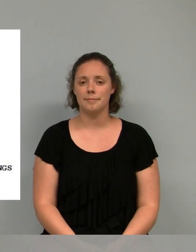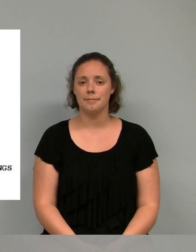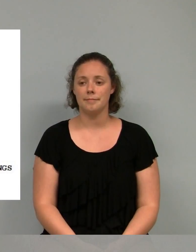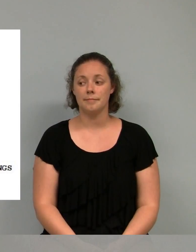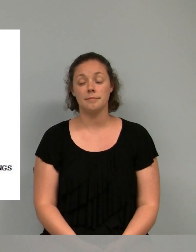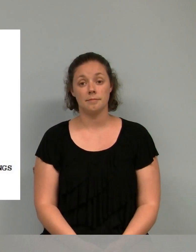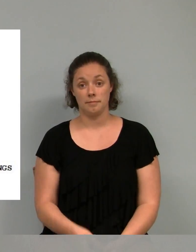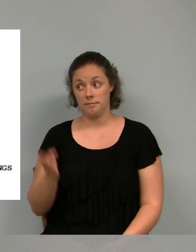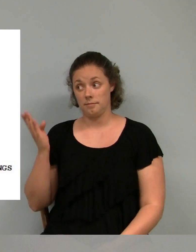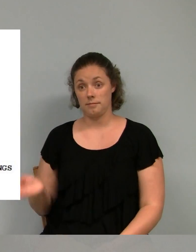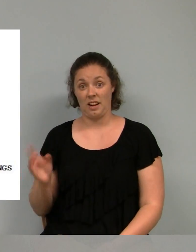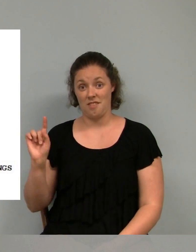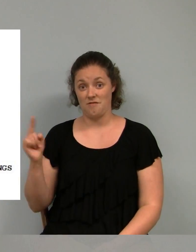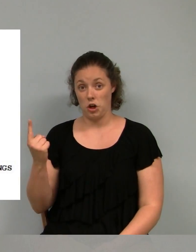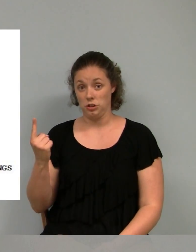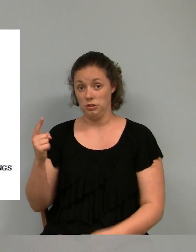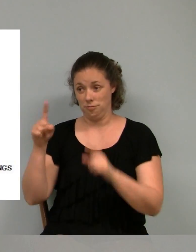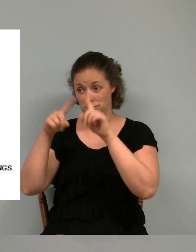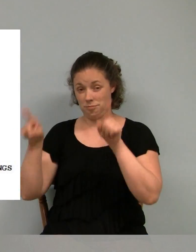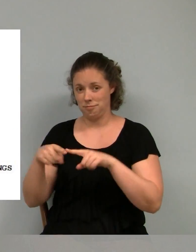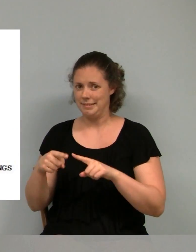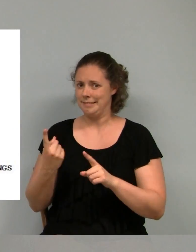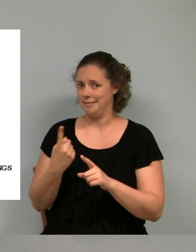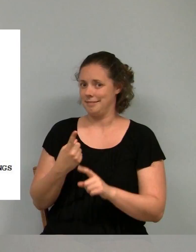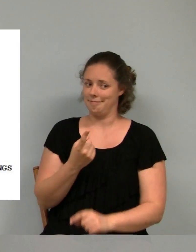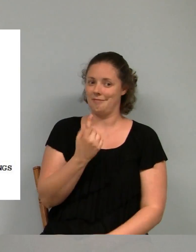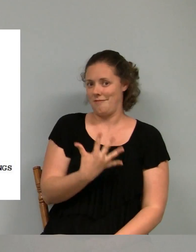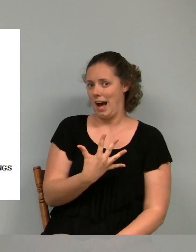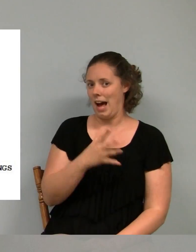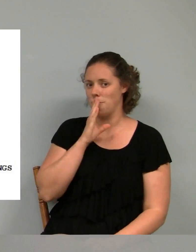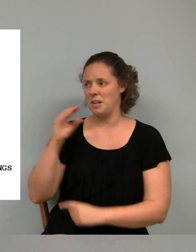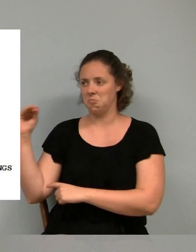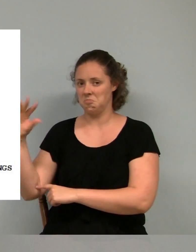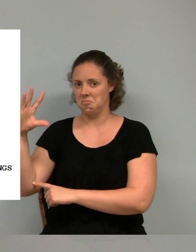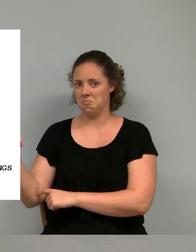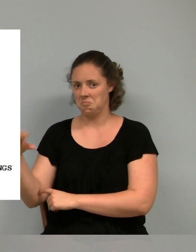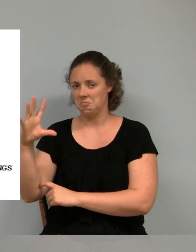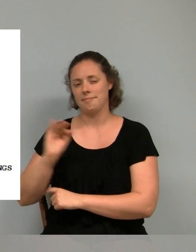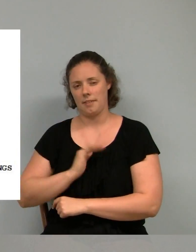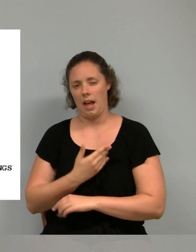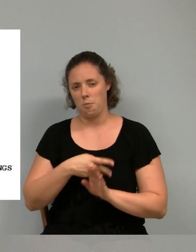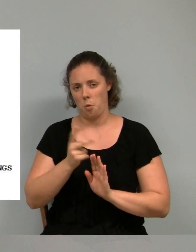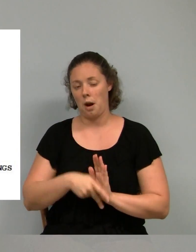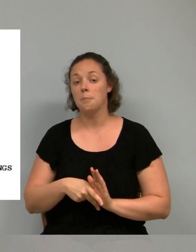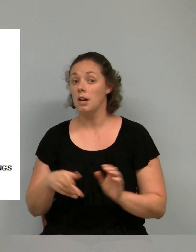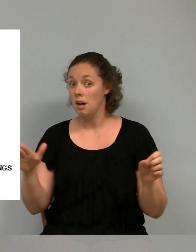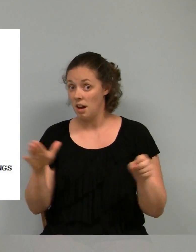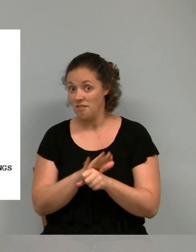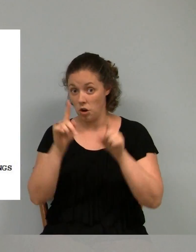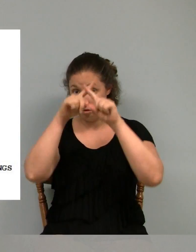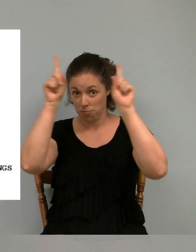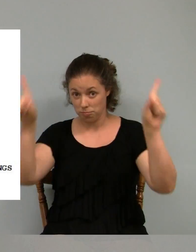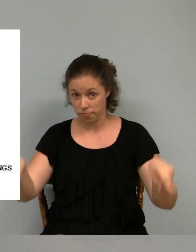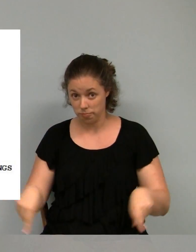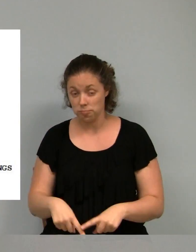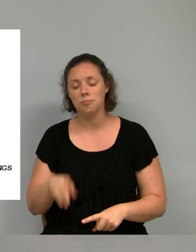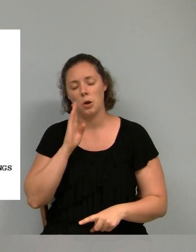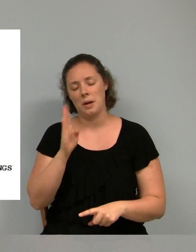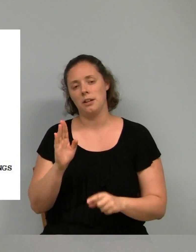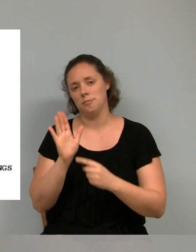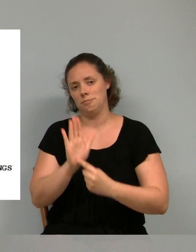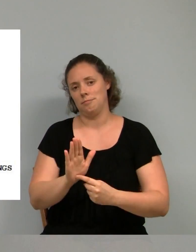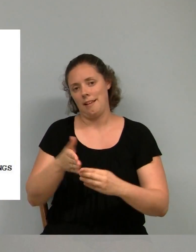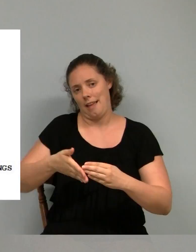This is the first screen of 5 of our program. A full screen version of the program will be shown at the end of the